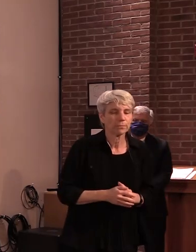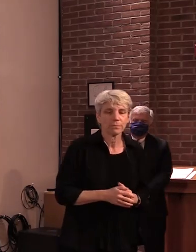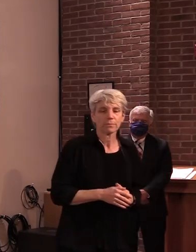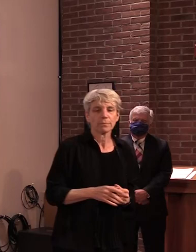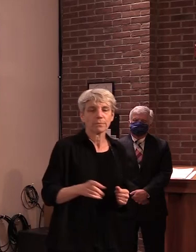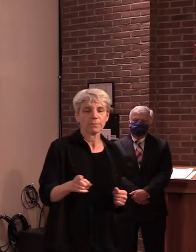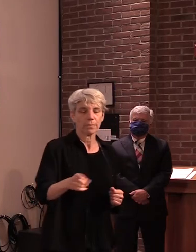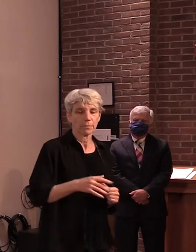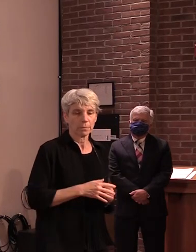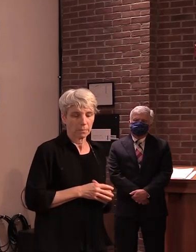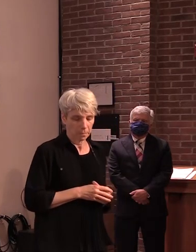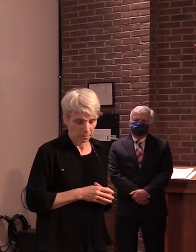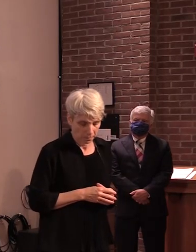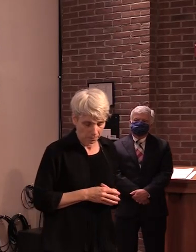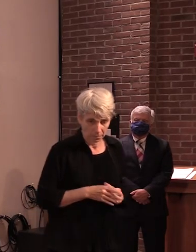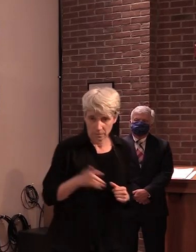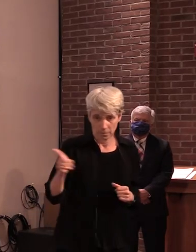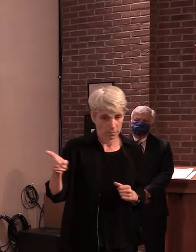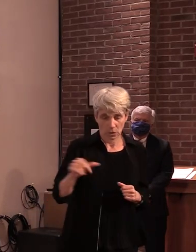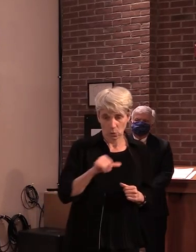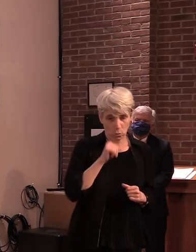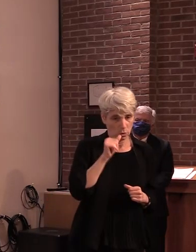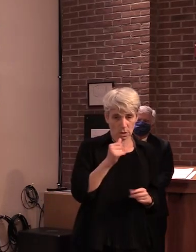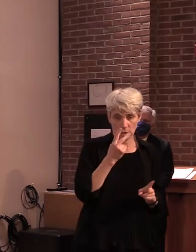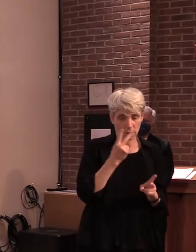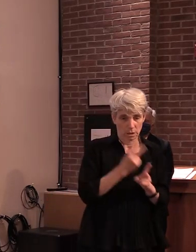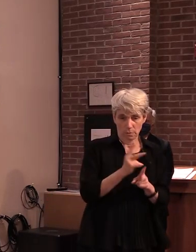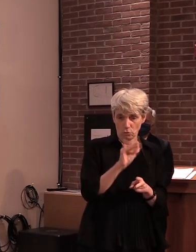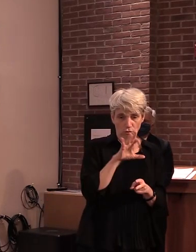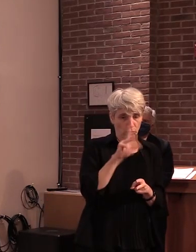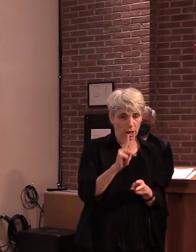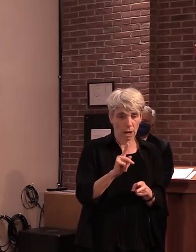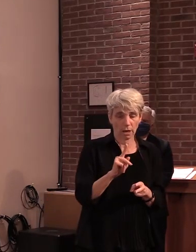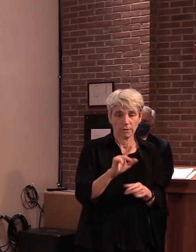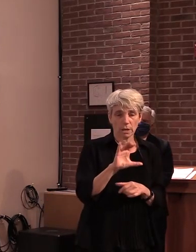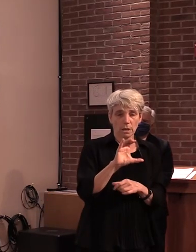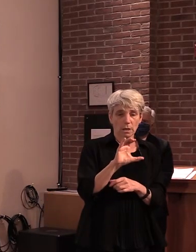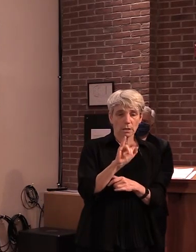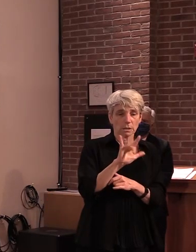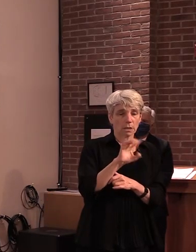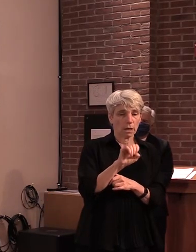So you're not collecting those numbers. Are you able to?